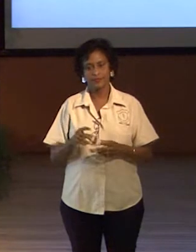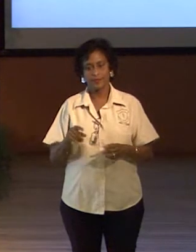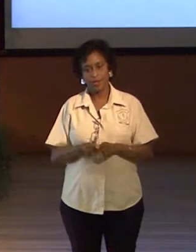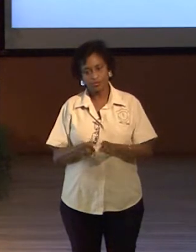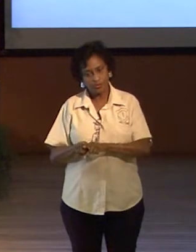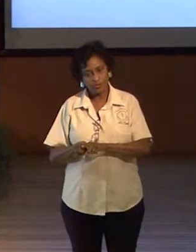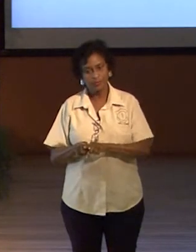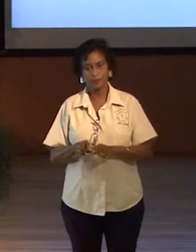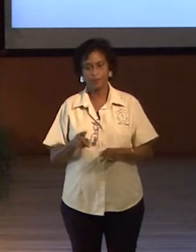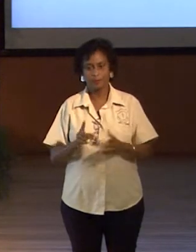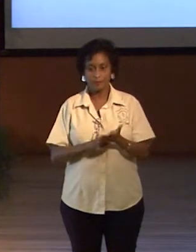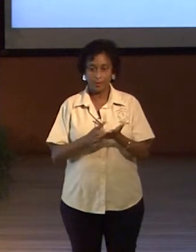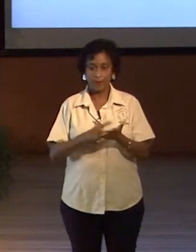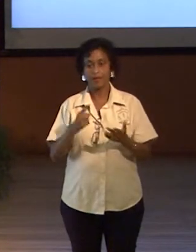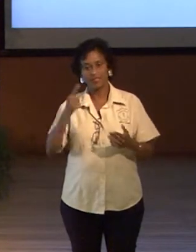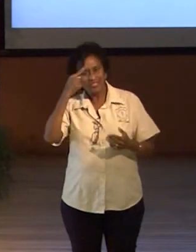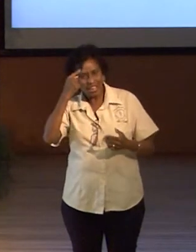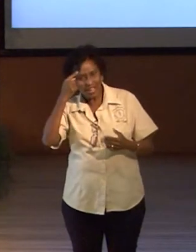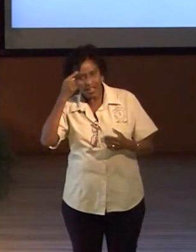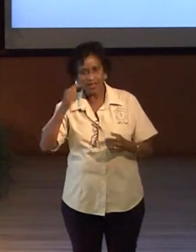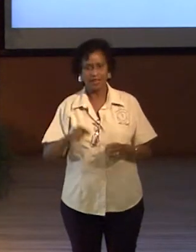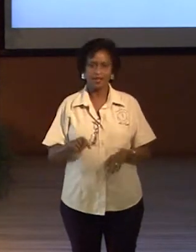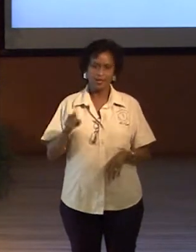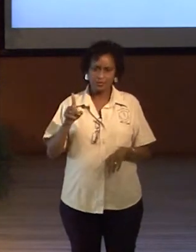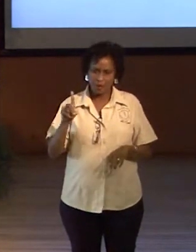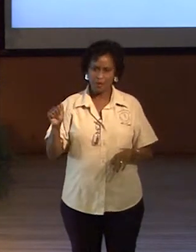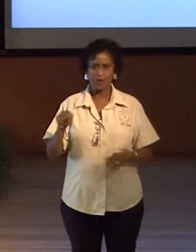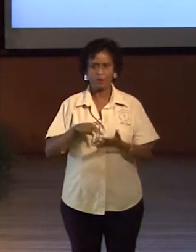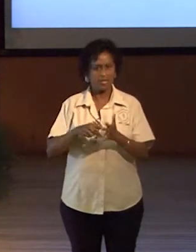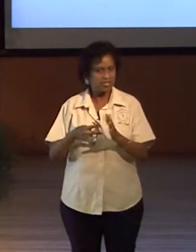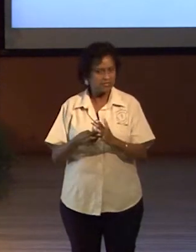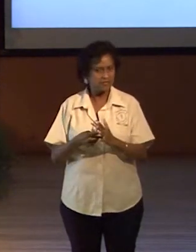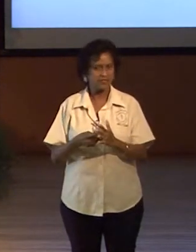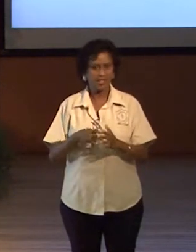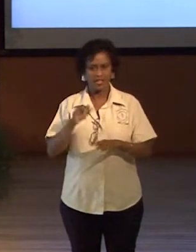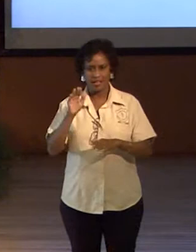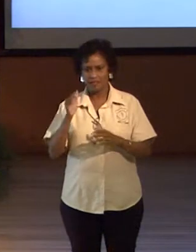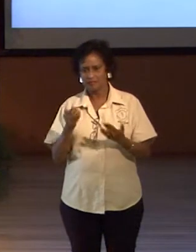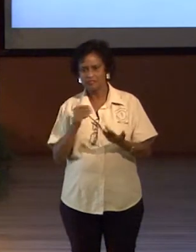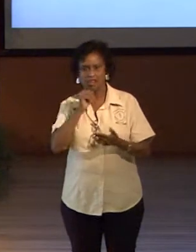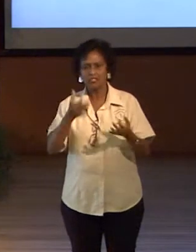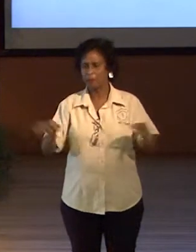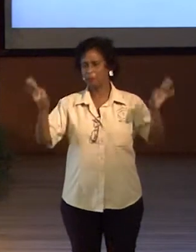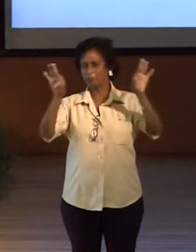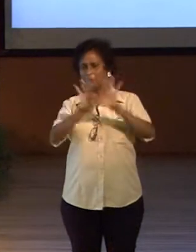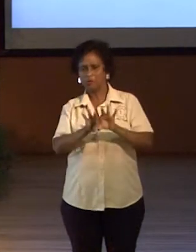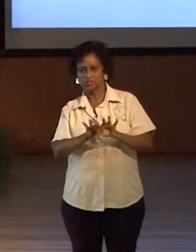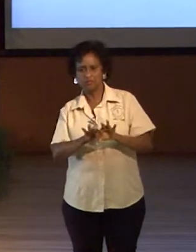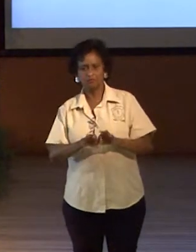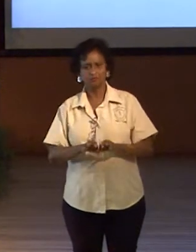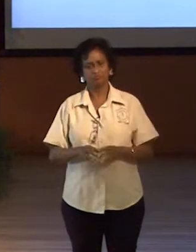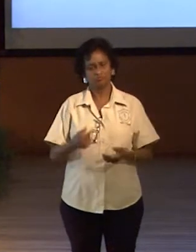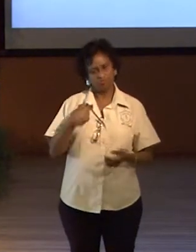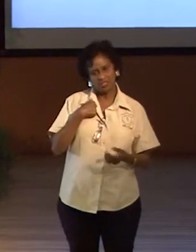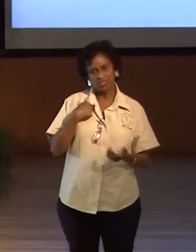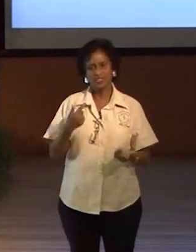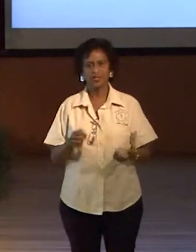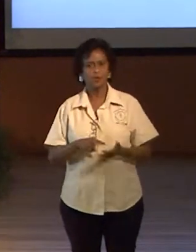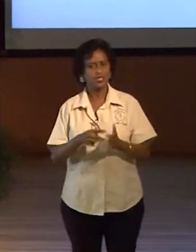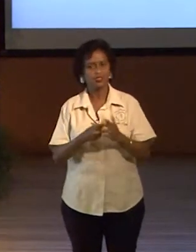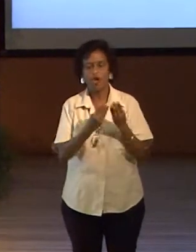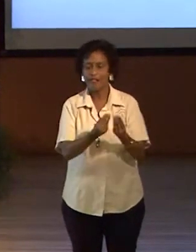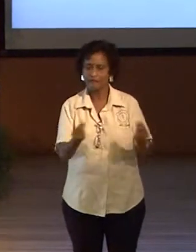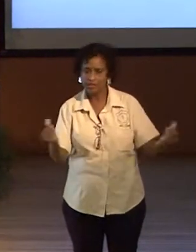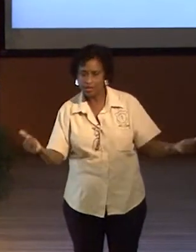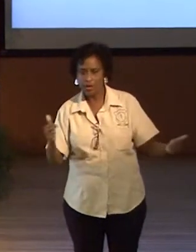we perceive as less than, and perhaps thinking that that might be one of the reasons we do so, because it's an attempt to block